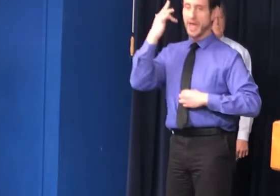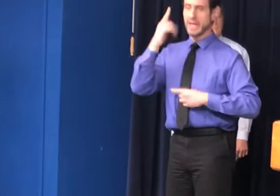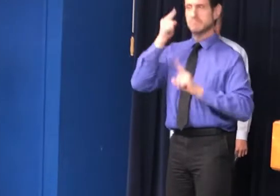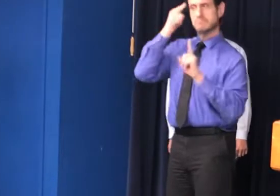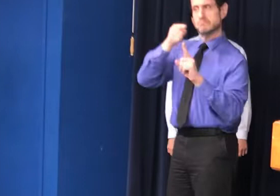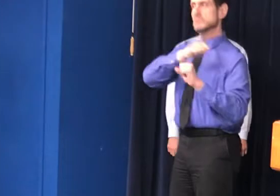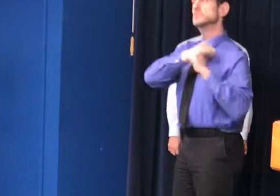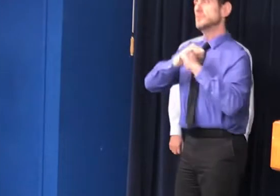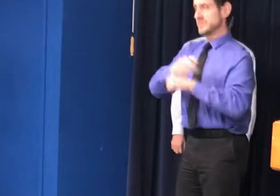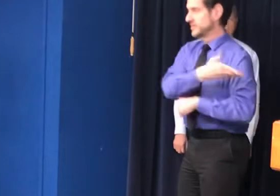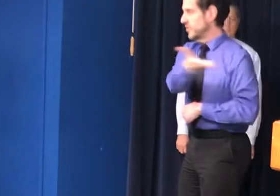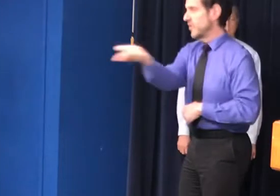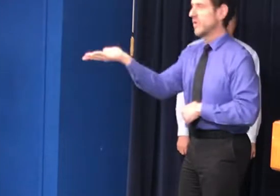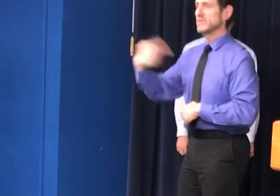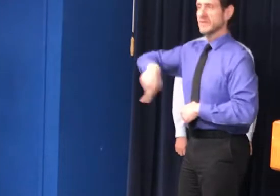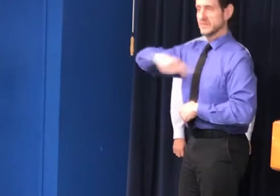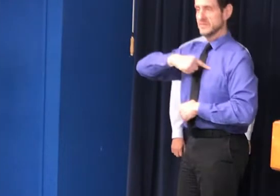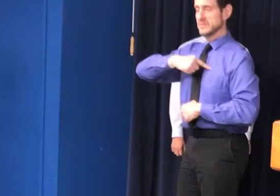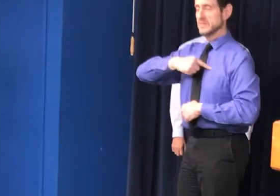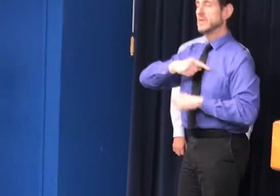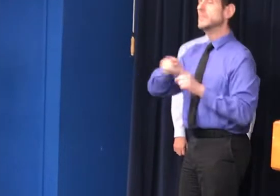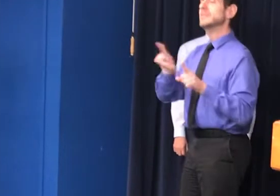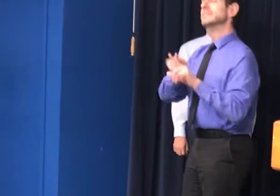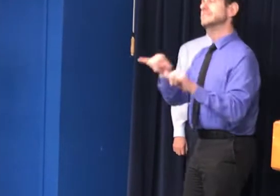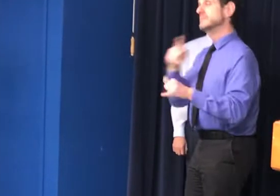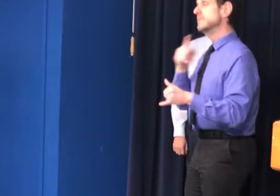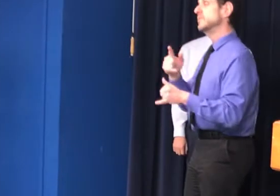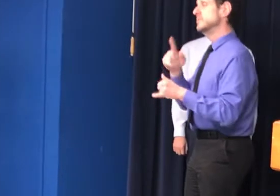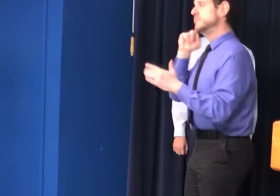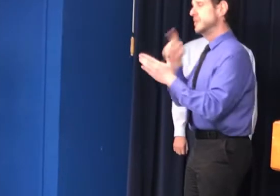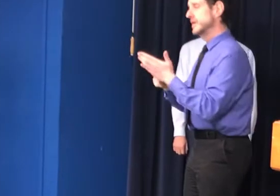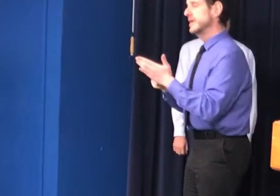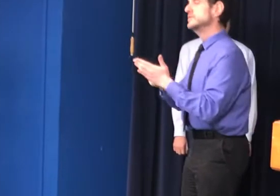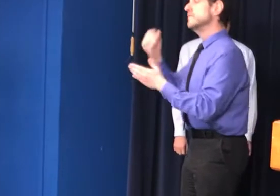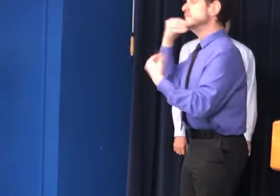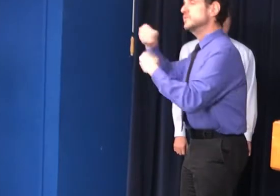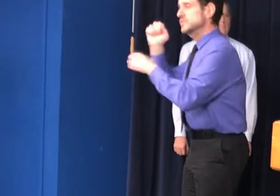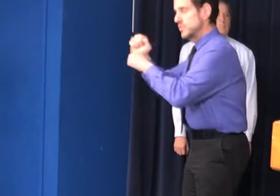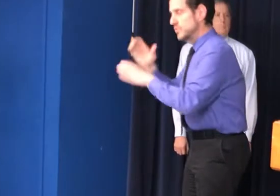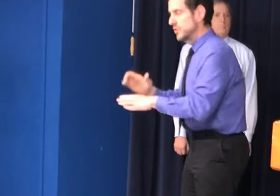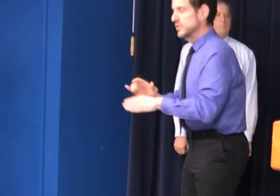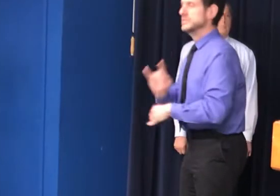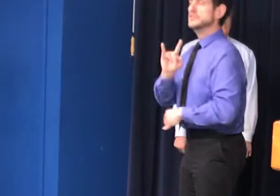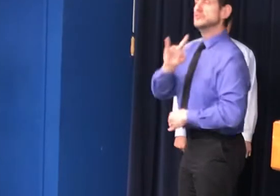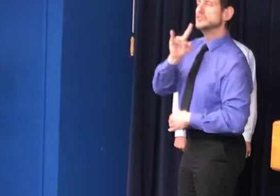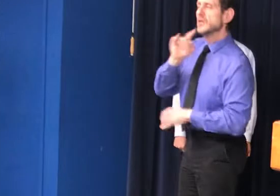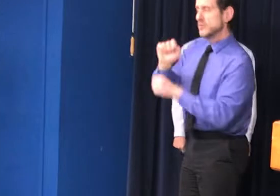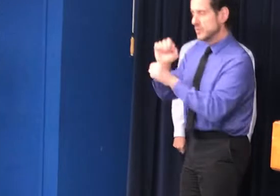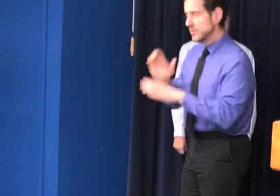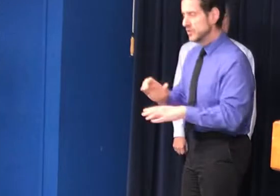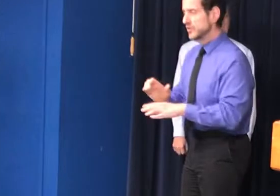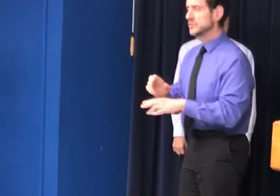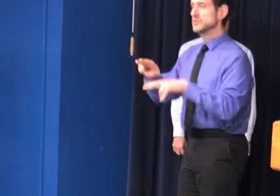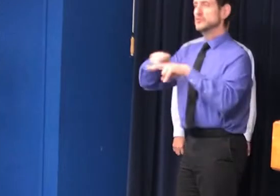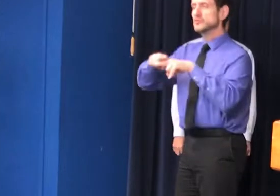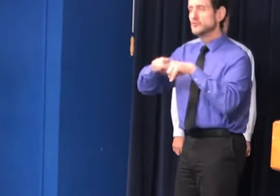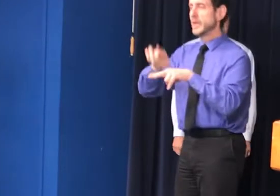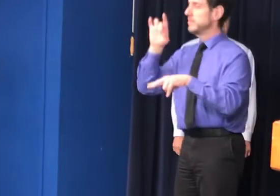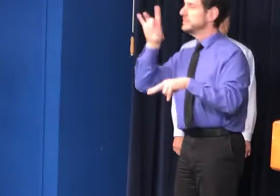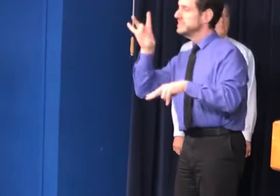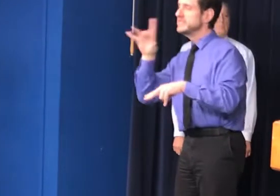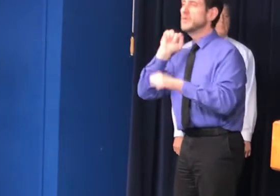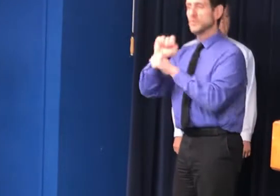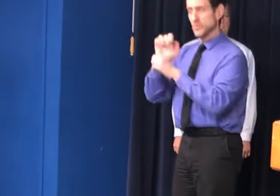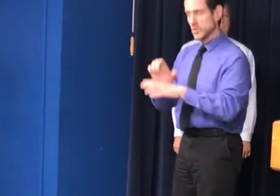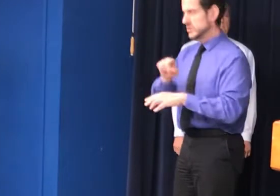also want to recognize our grocery store workers, our custodians, and our Metra and Pace and CTA